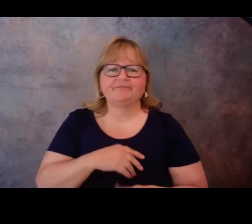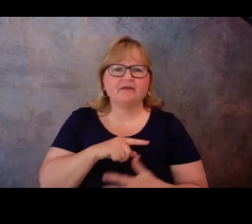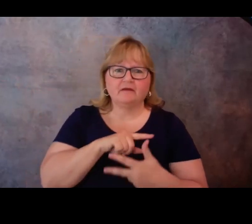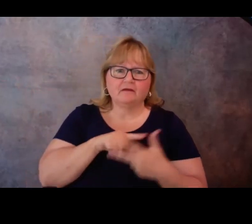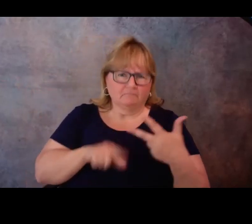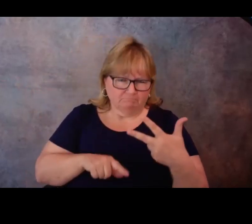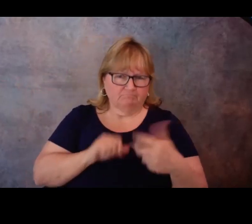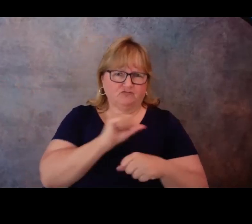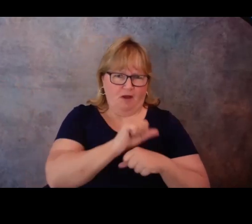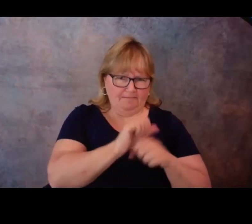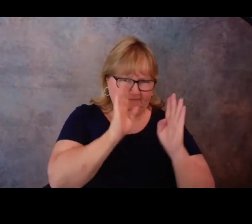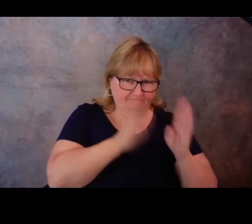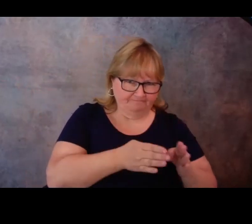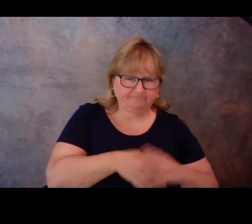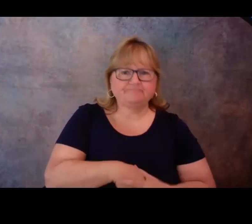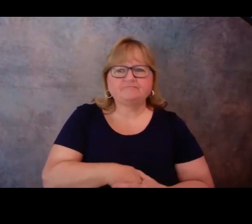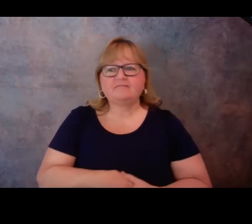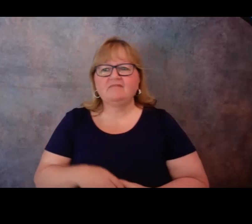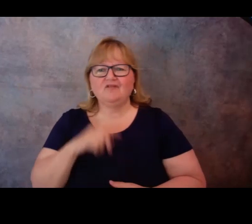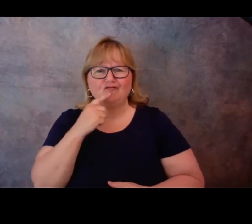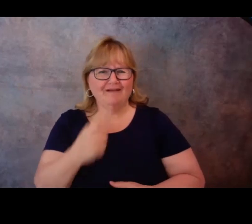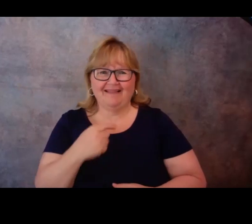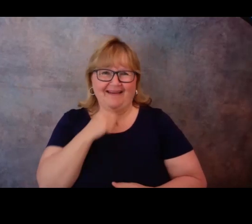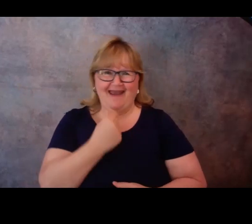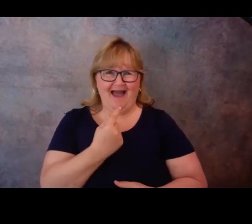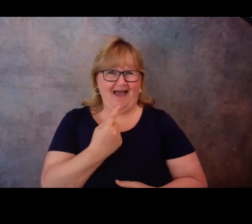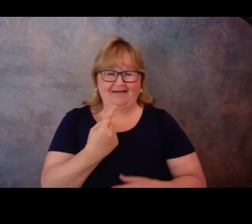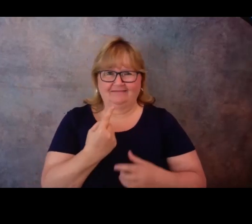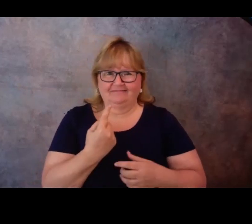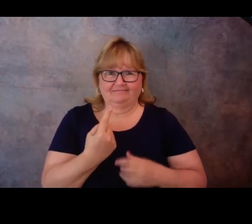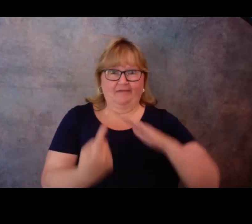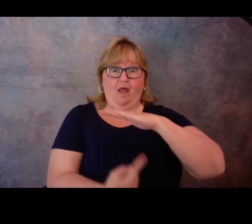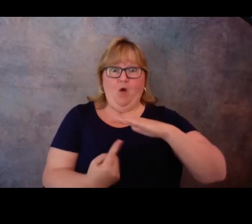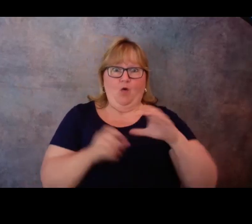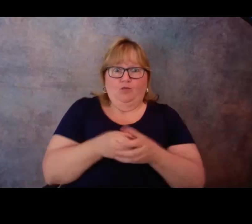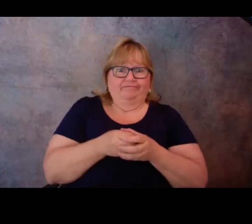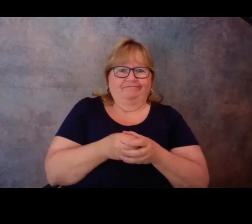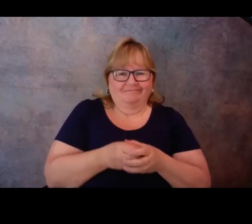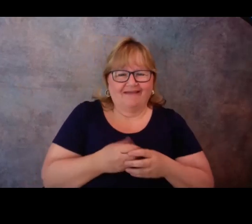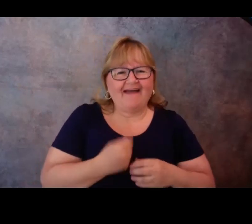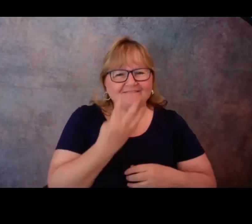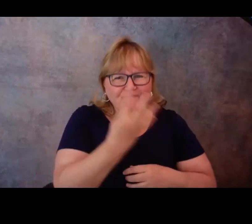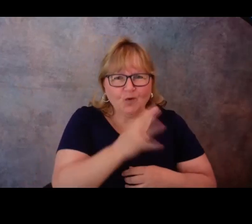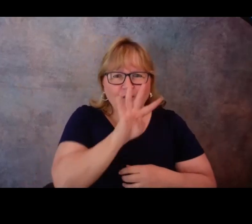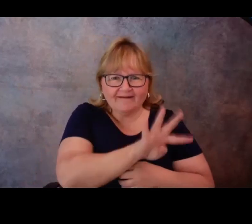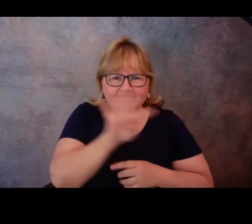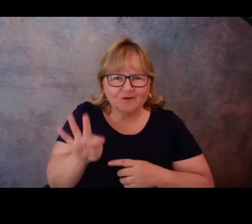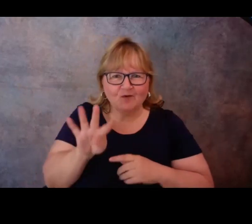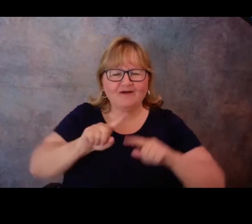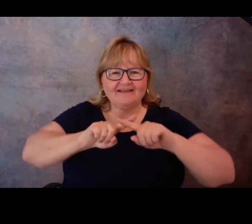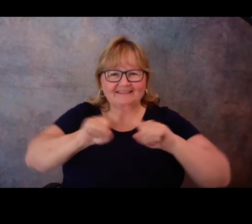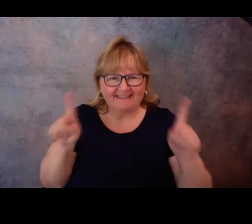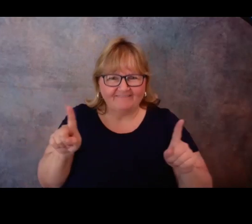are 44 thematic special rapporteurs. The system has grown up quite ad